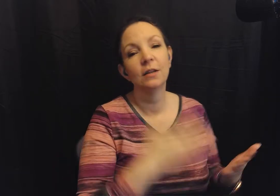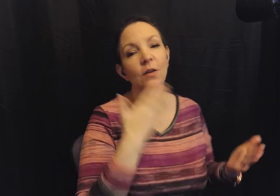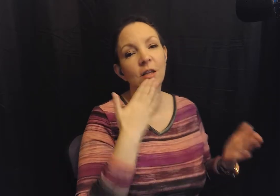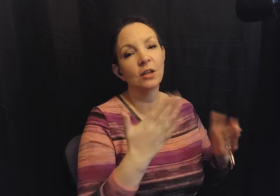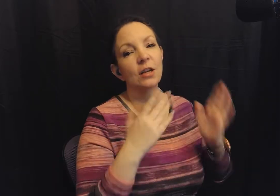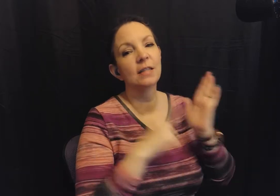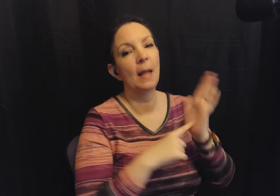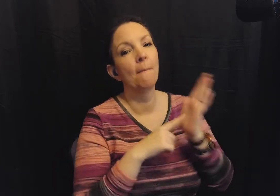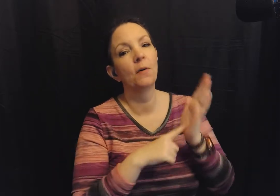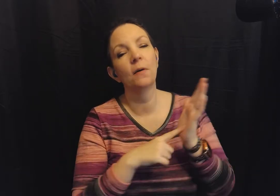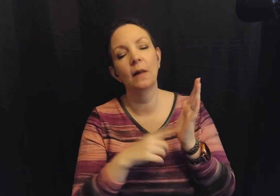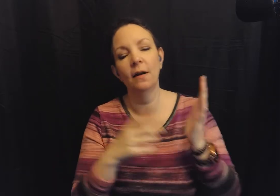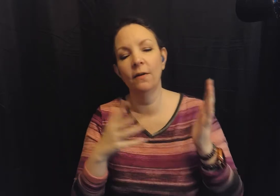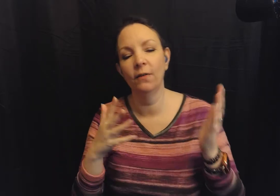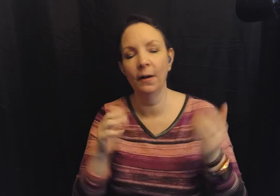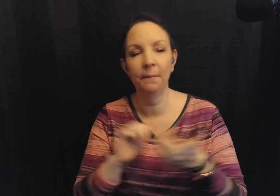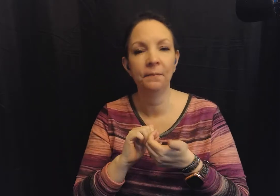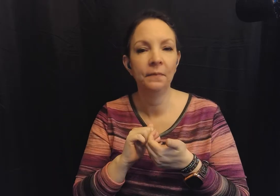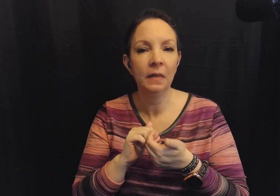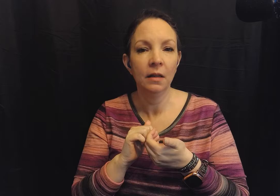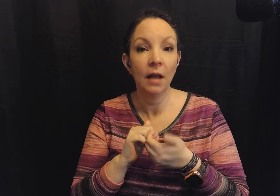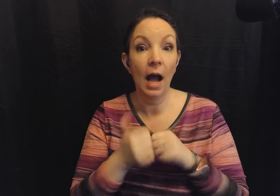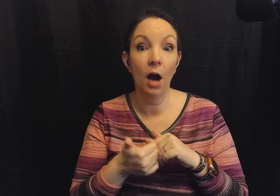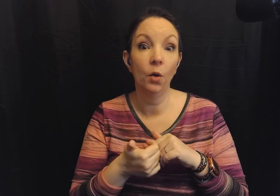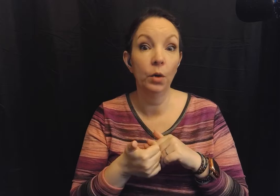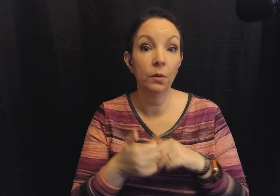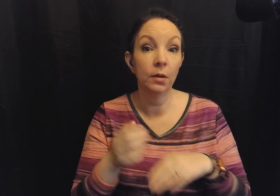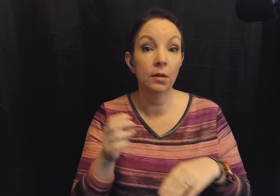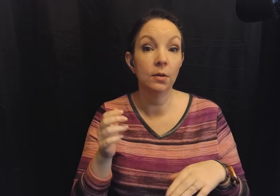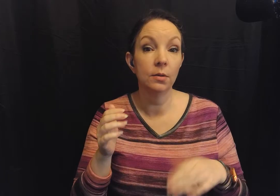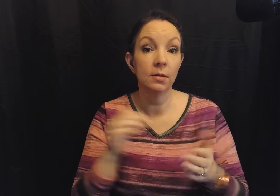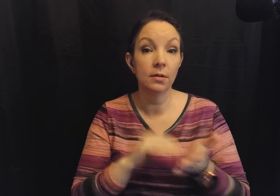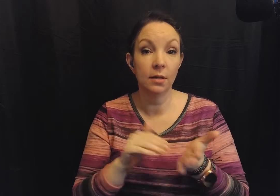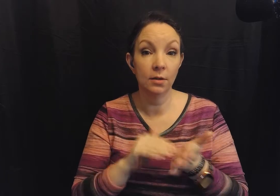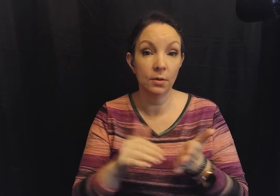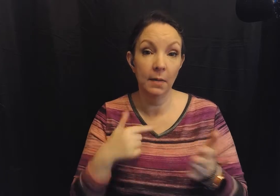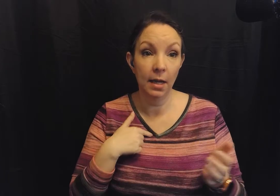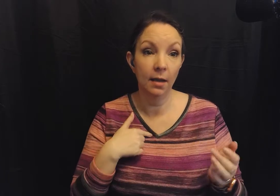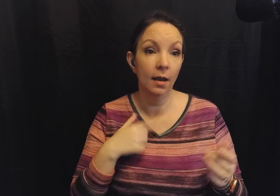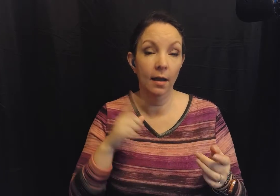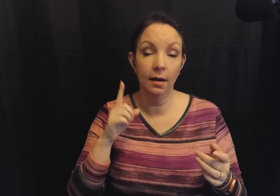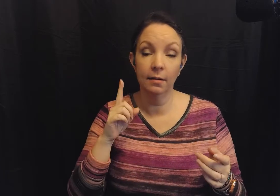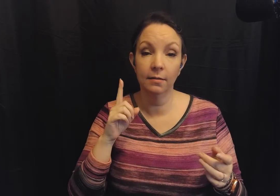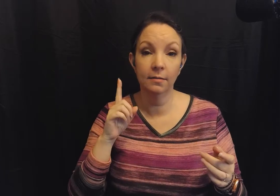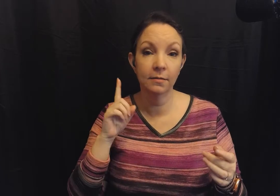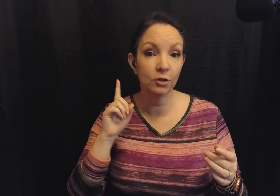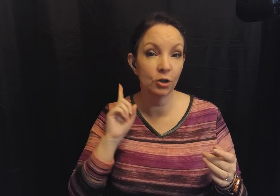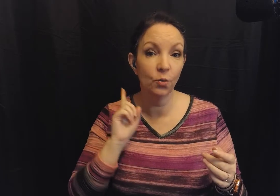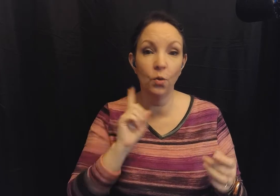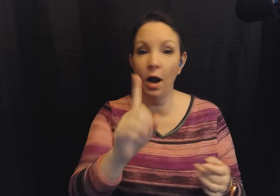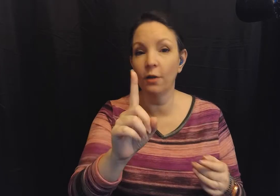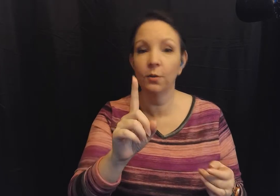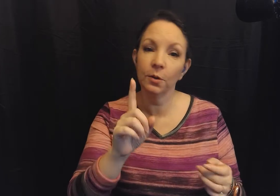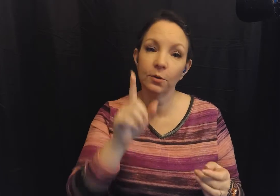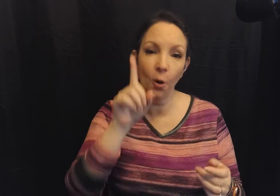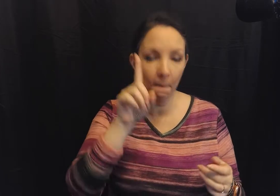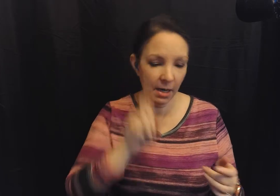good example of how we would use excuse me and just walk through. Don't bend